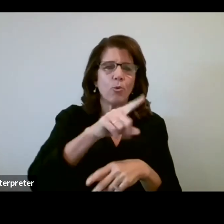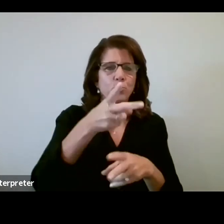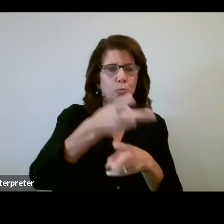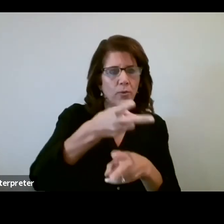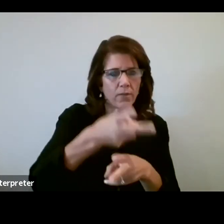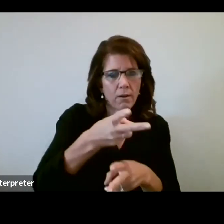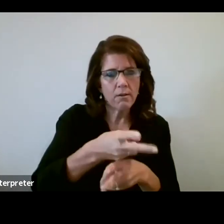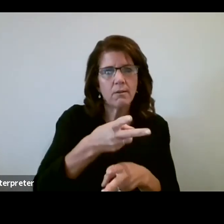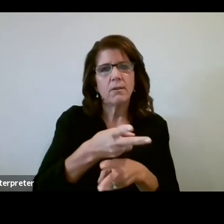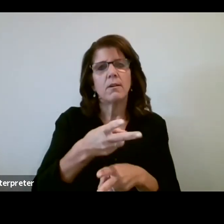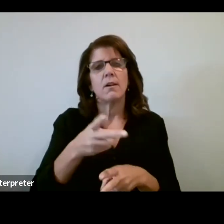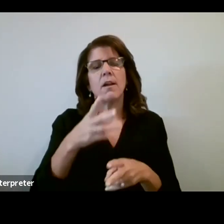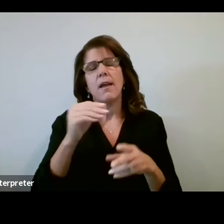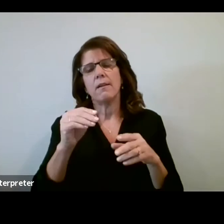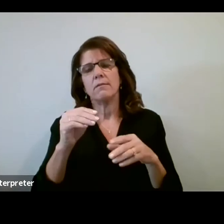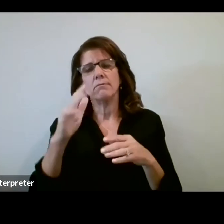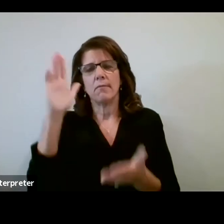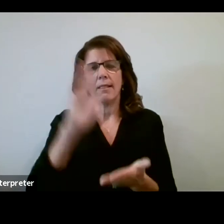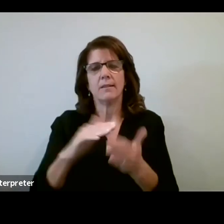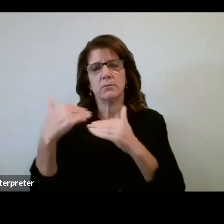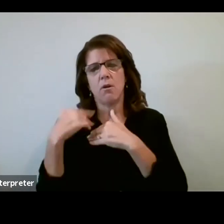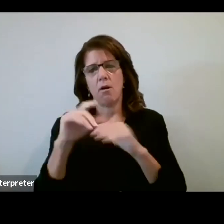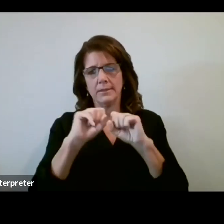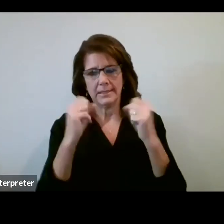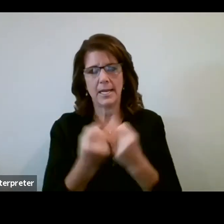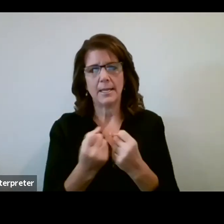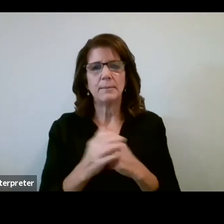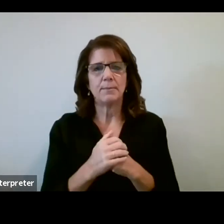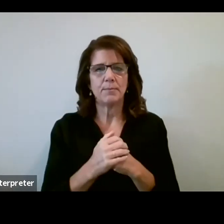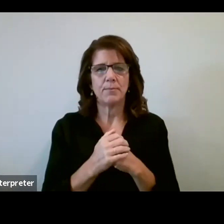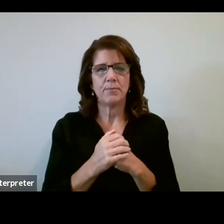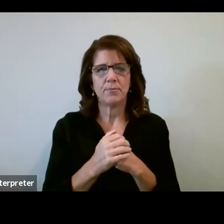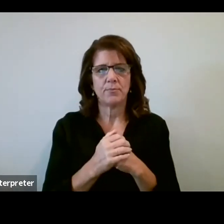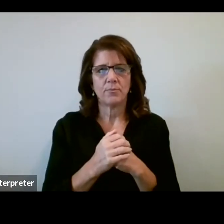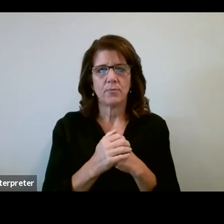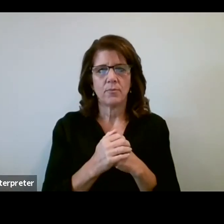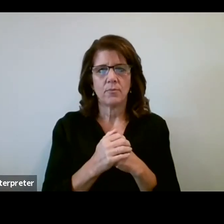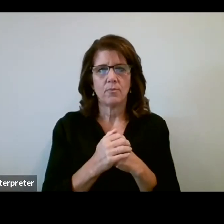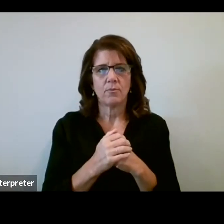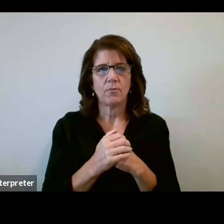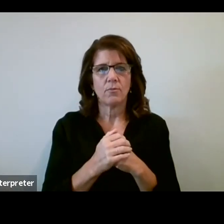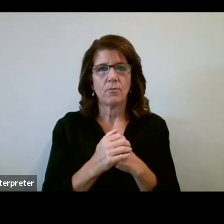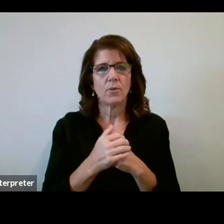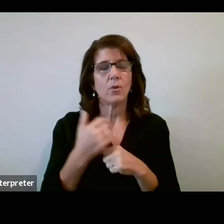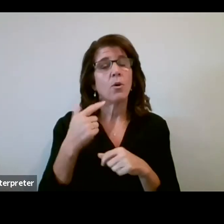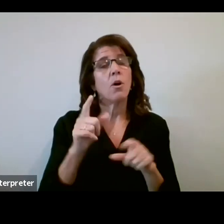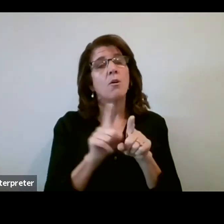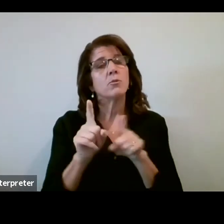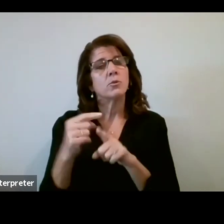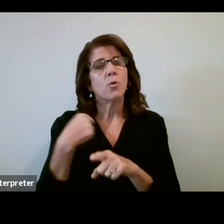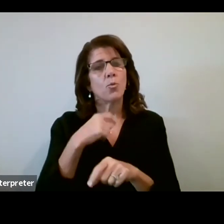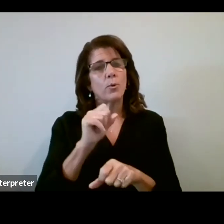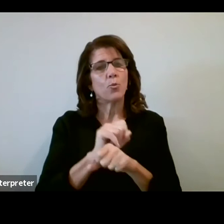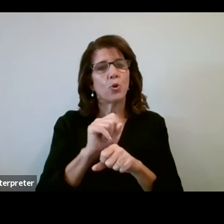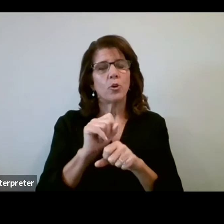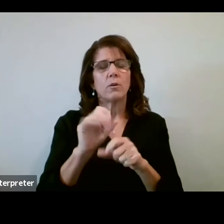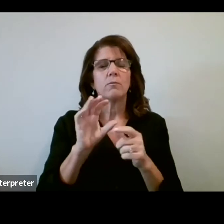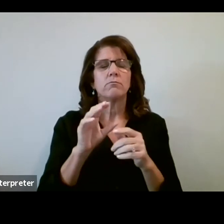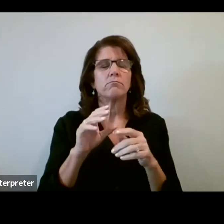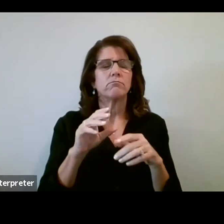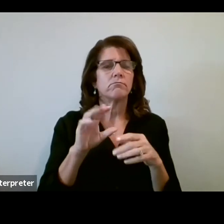and society in general. We also work in